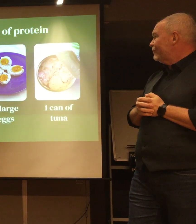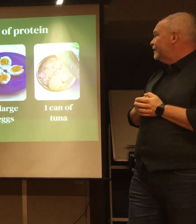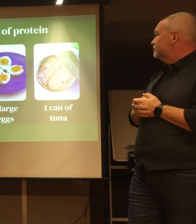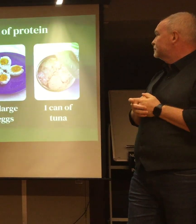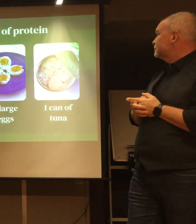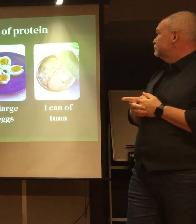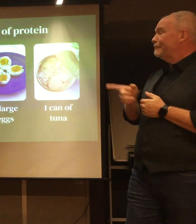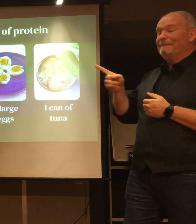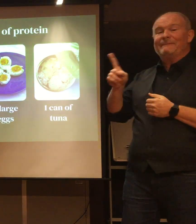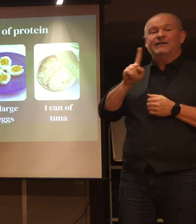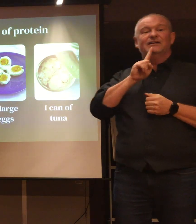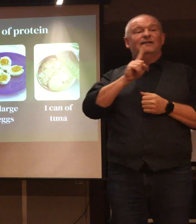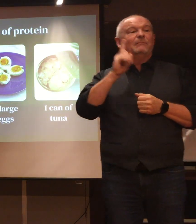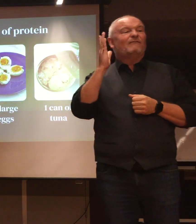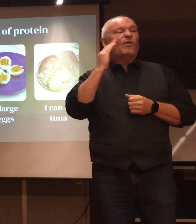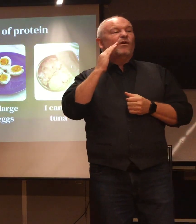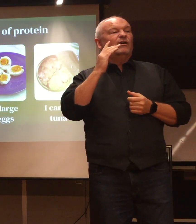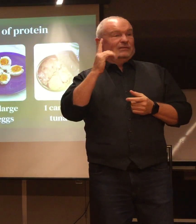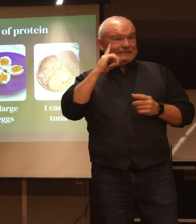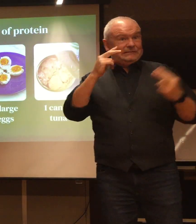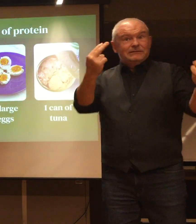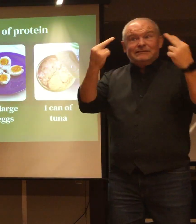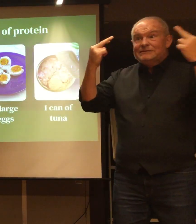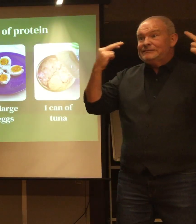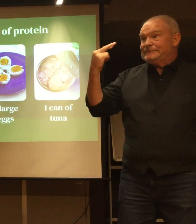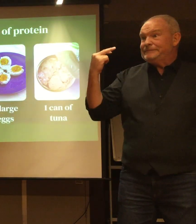So like we talked about earlier, can you see?